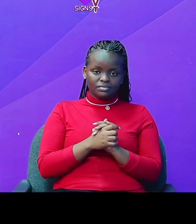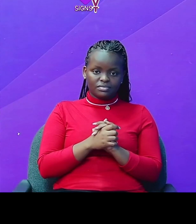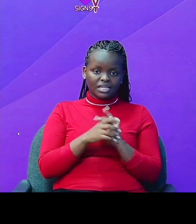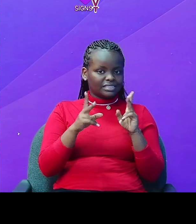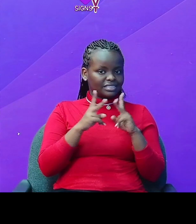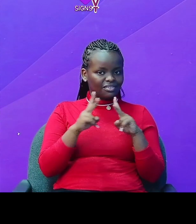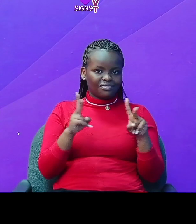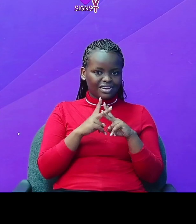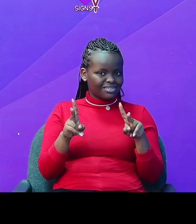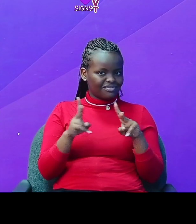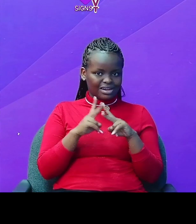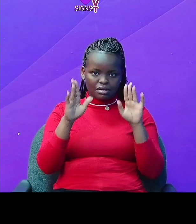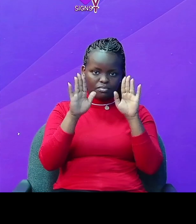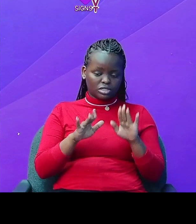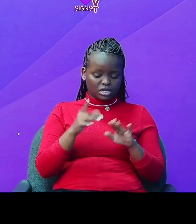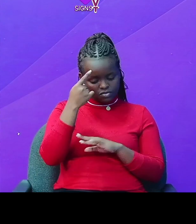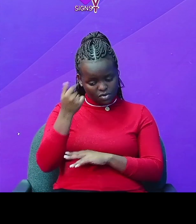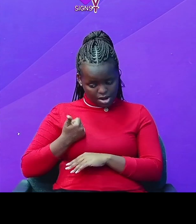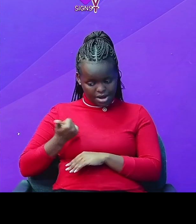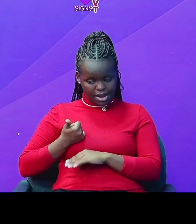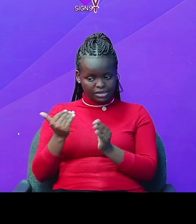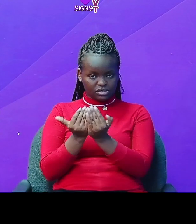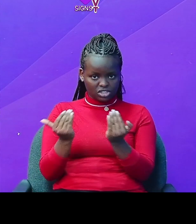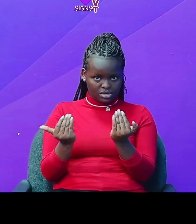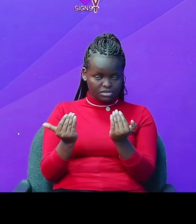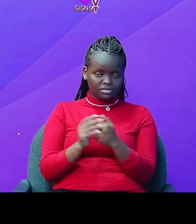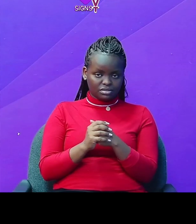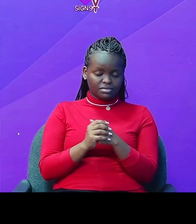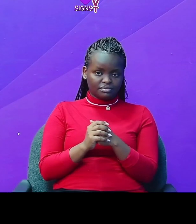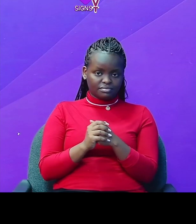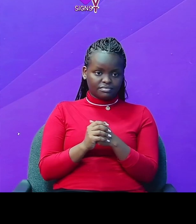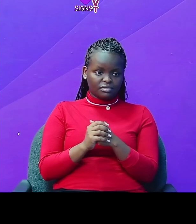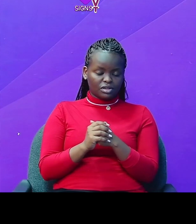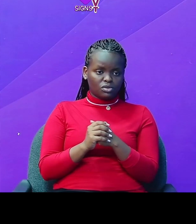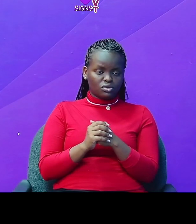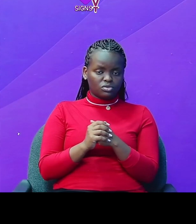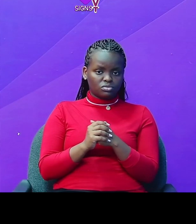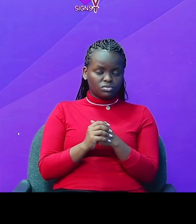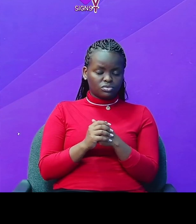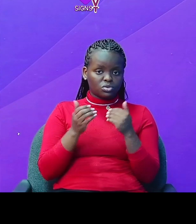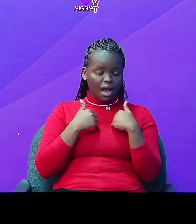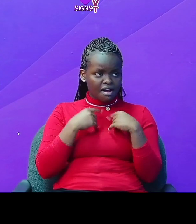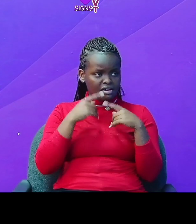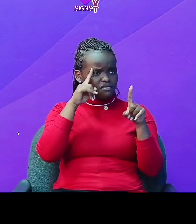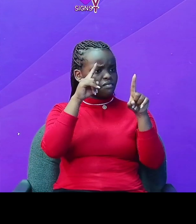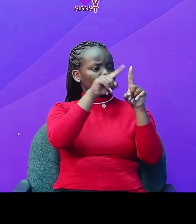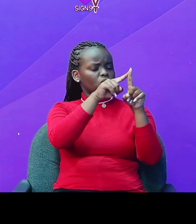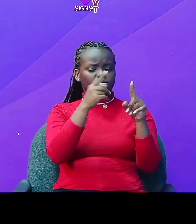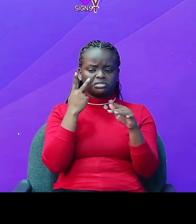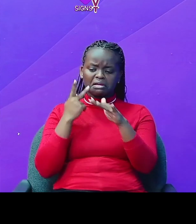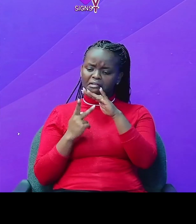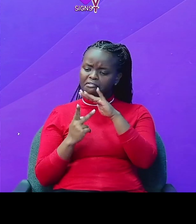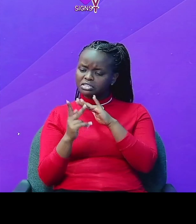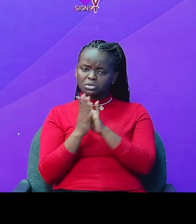very important for a girl child to look forward to the vision, the goal, and